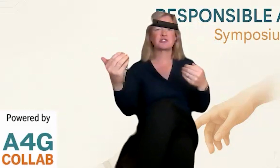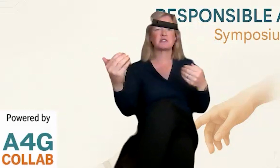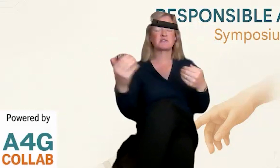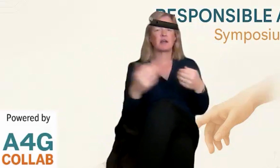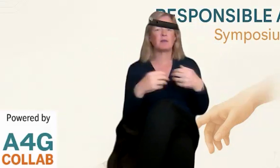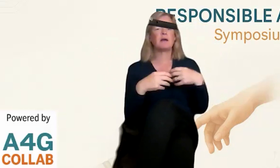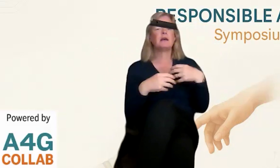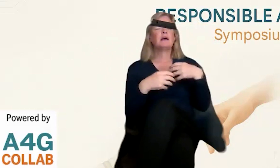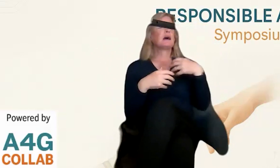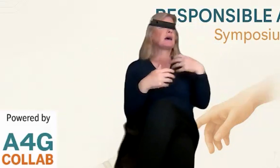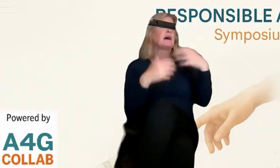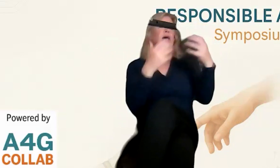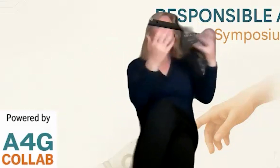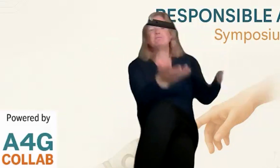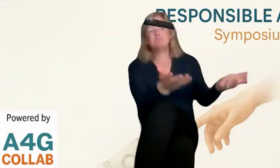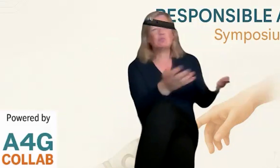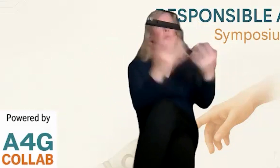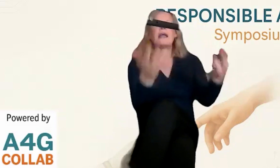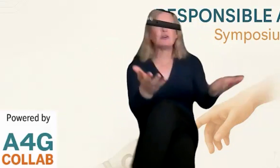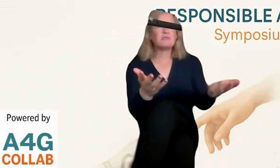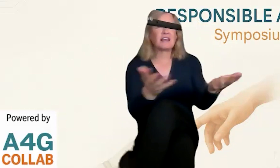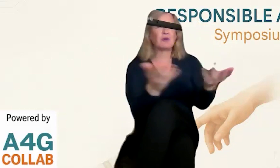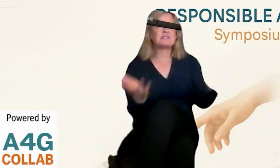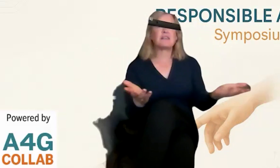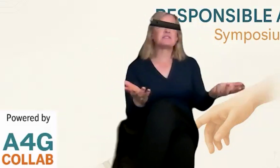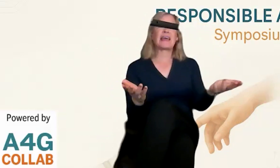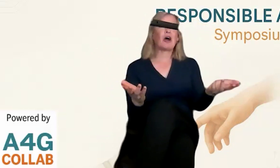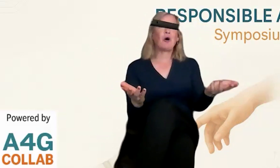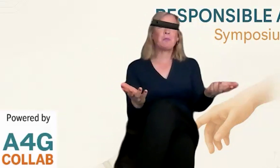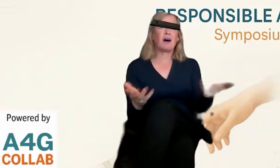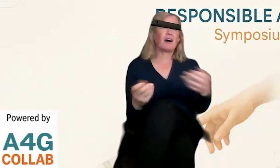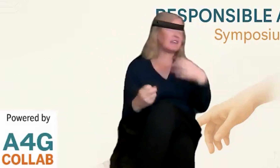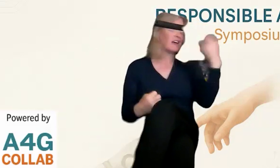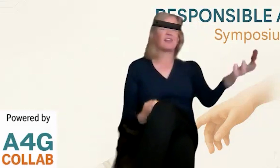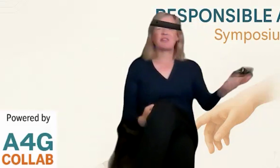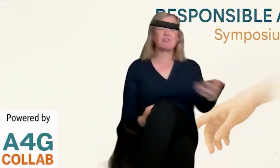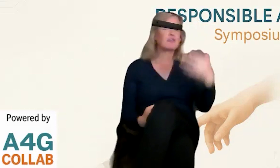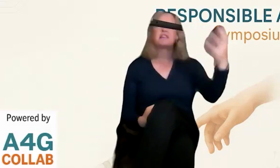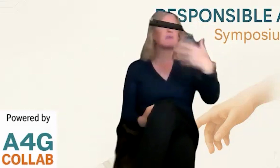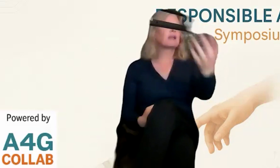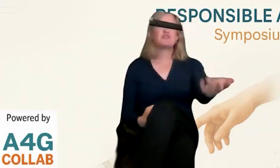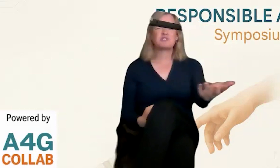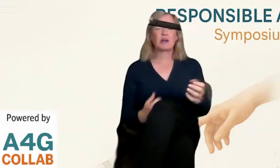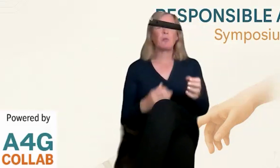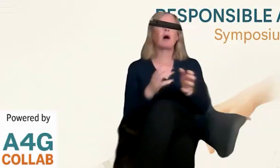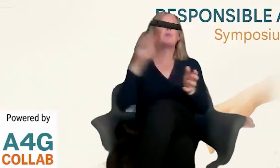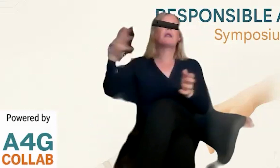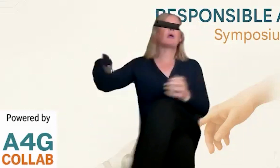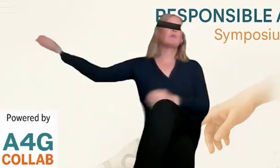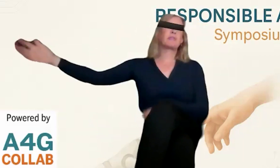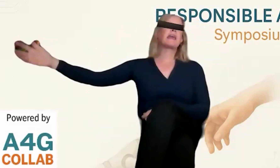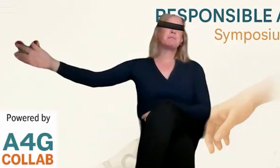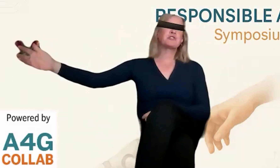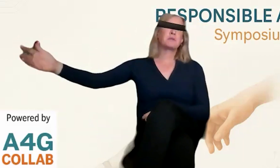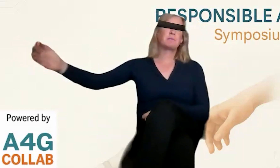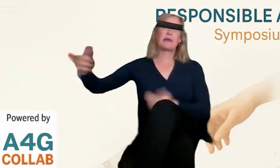those predictions from why don't, instead of staying home on Thursday, why don't you take a walk?